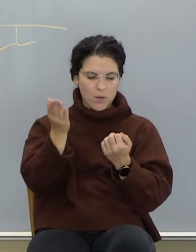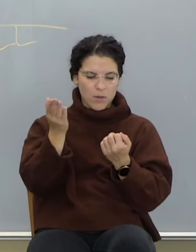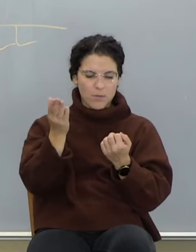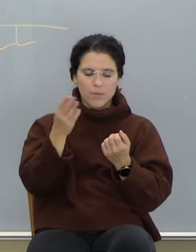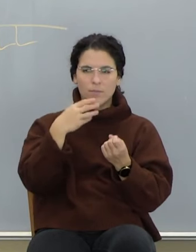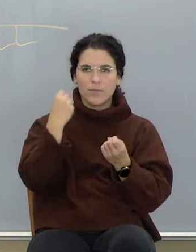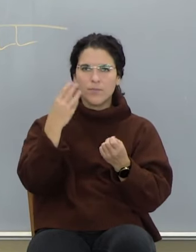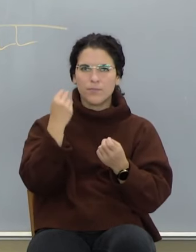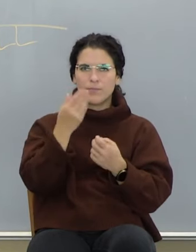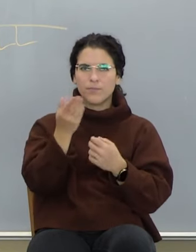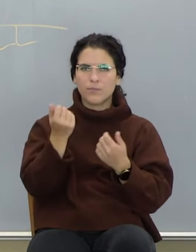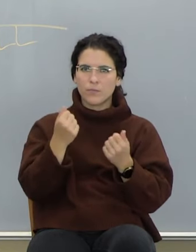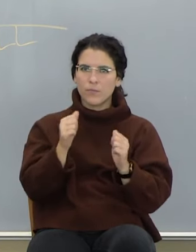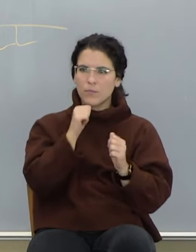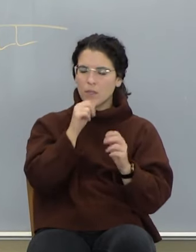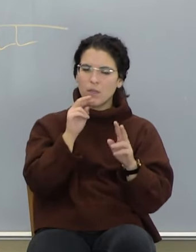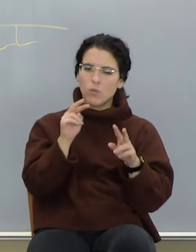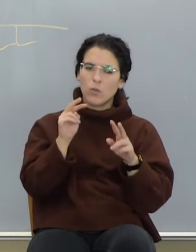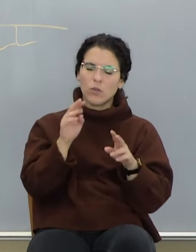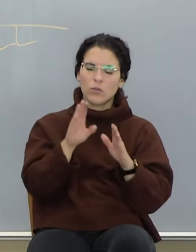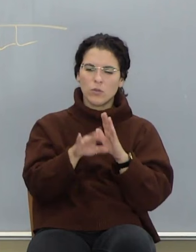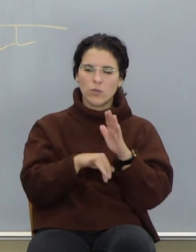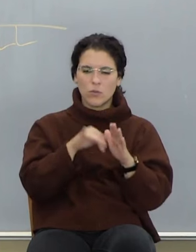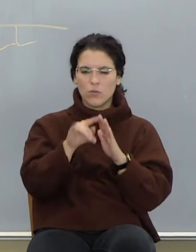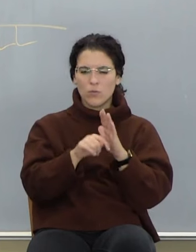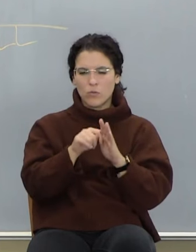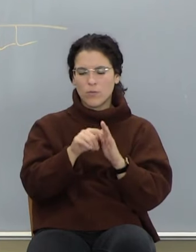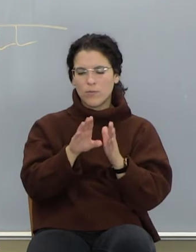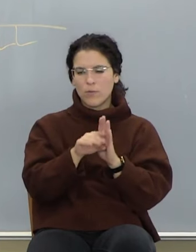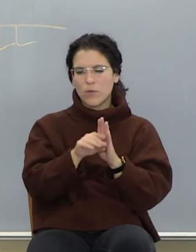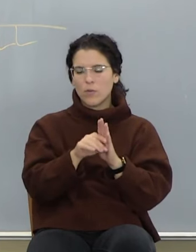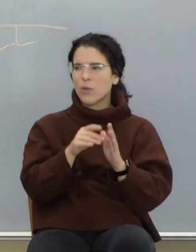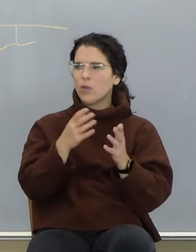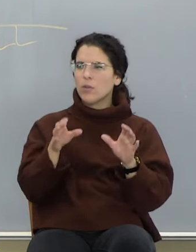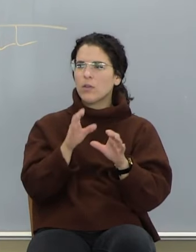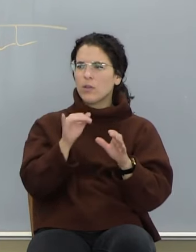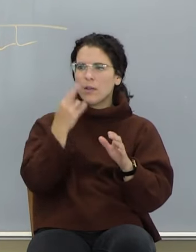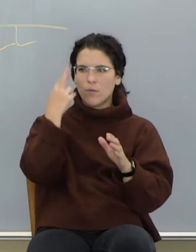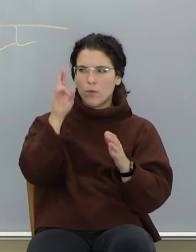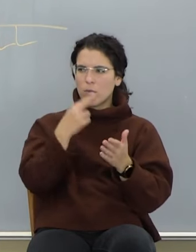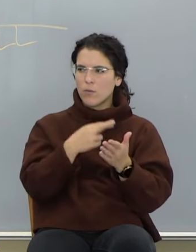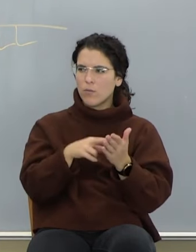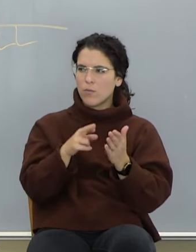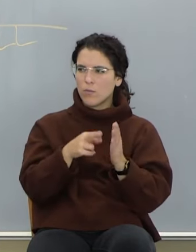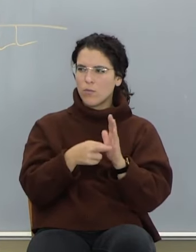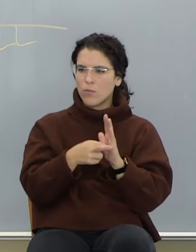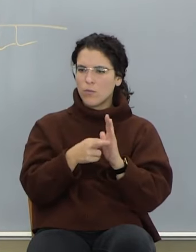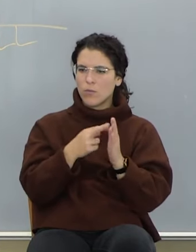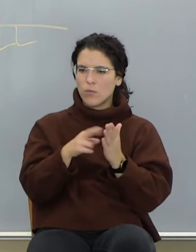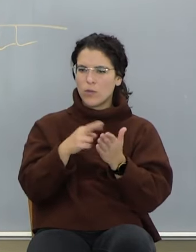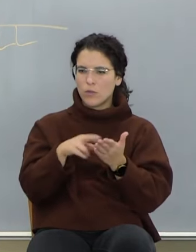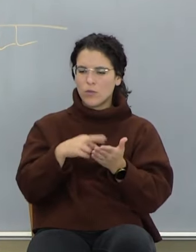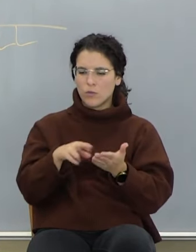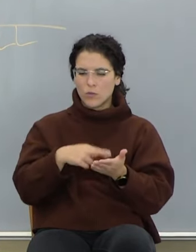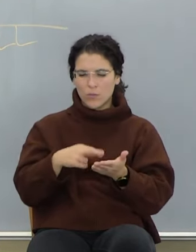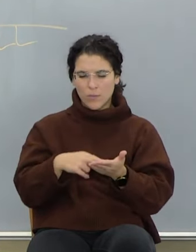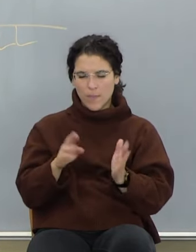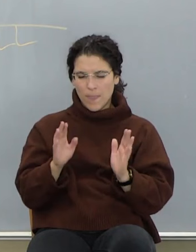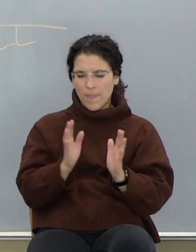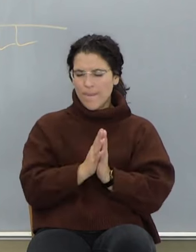there, try not to watch their videos. I only did it for research. I only did it for